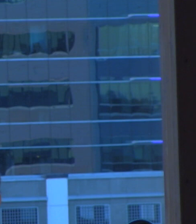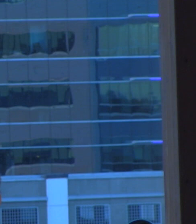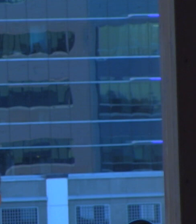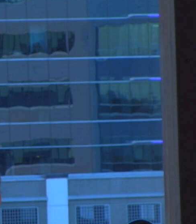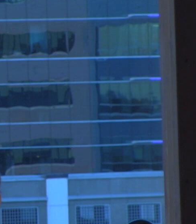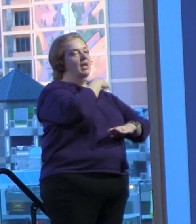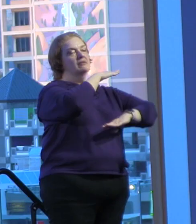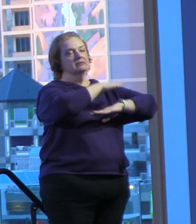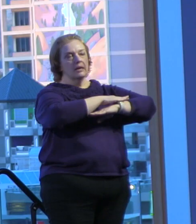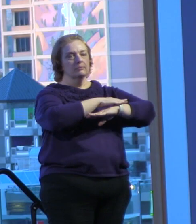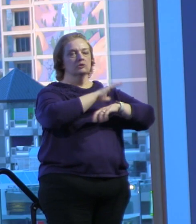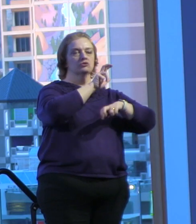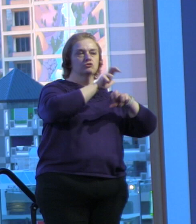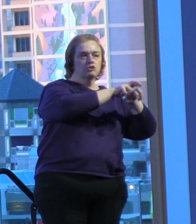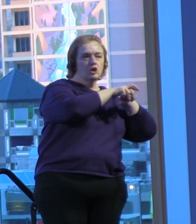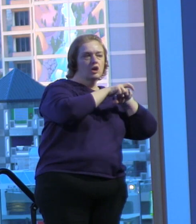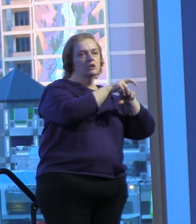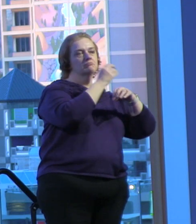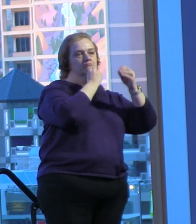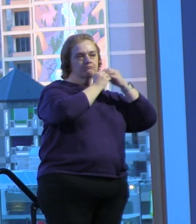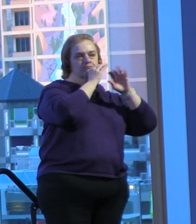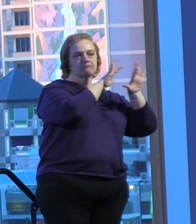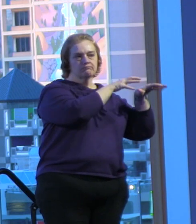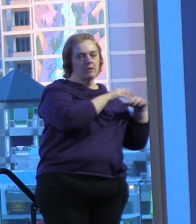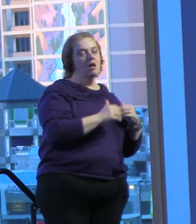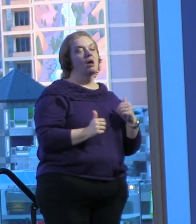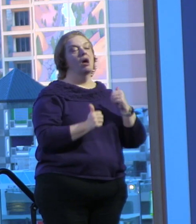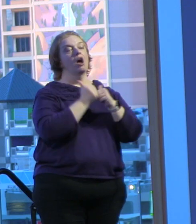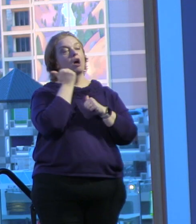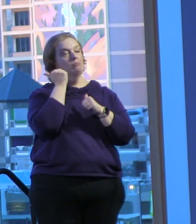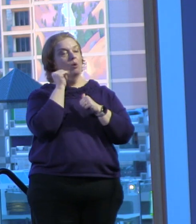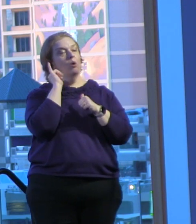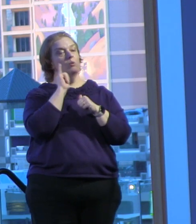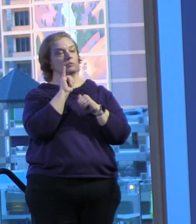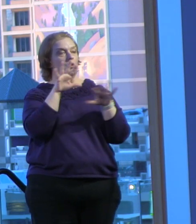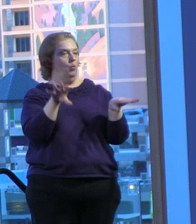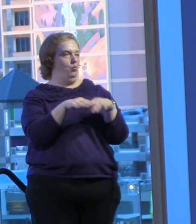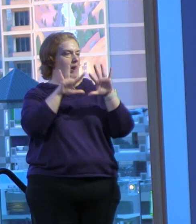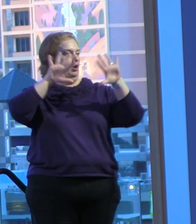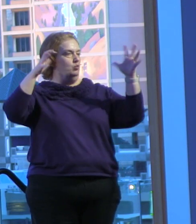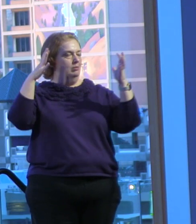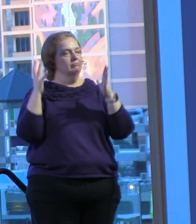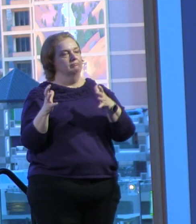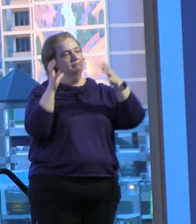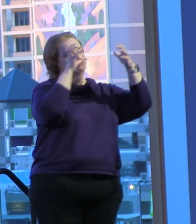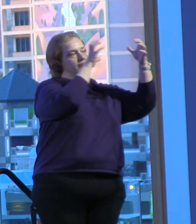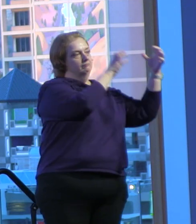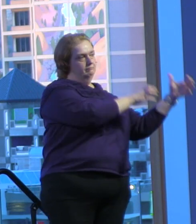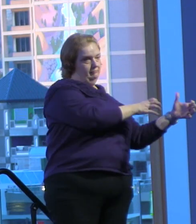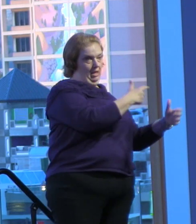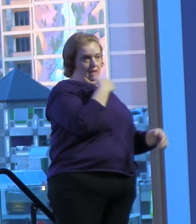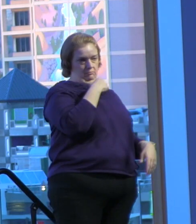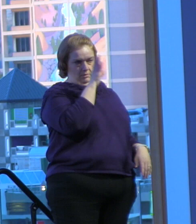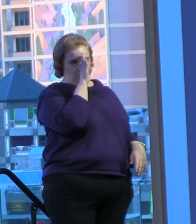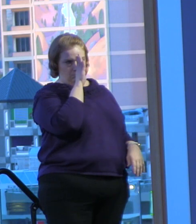chairs. Most of the wedding party goes to the dining area and sits. I go straight to the